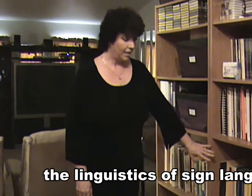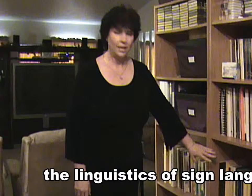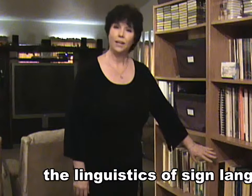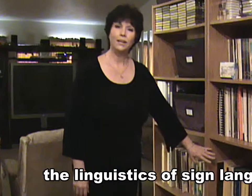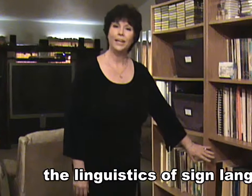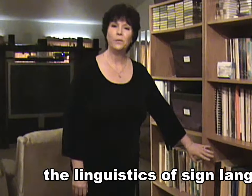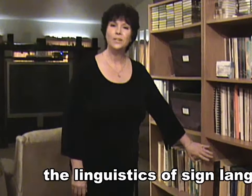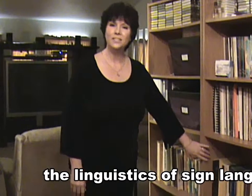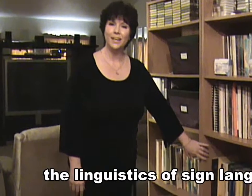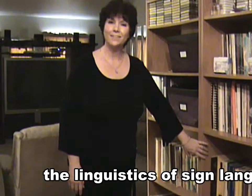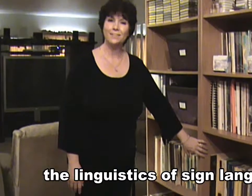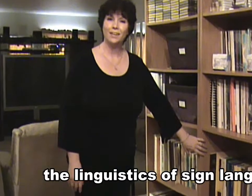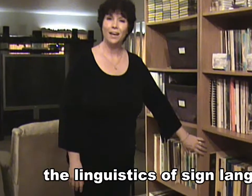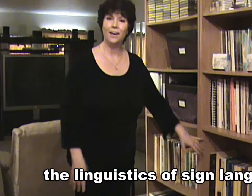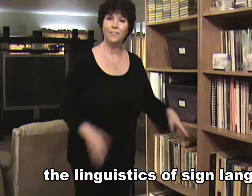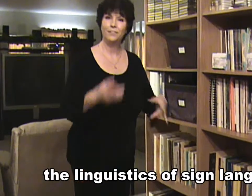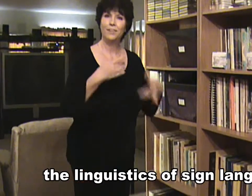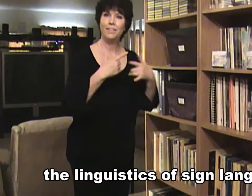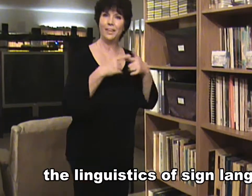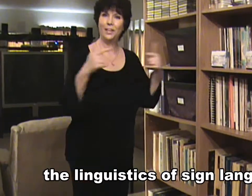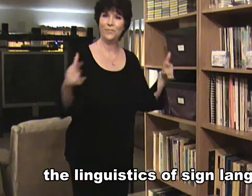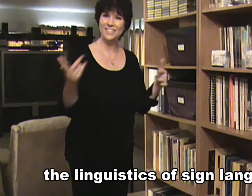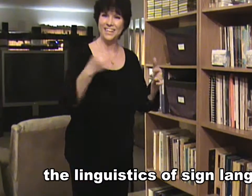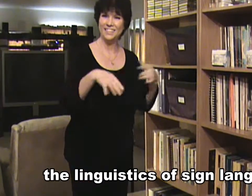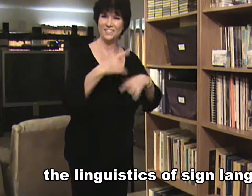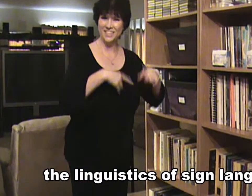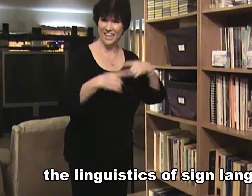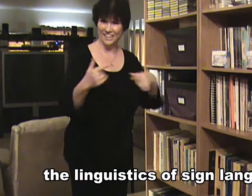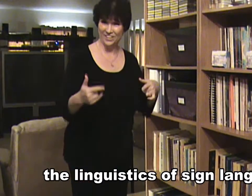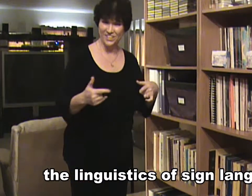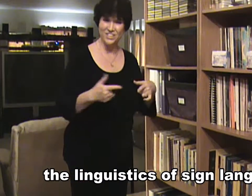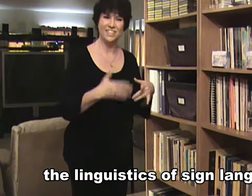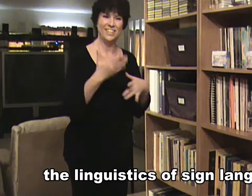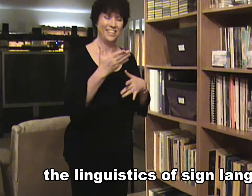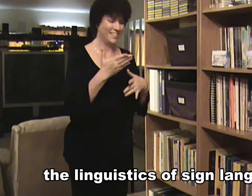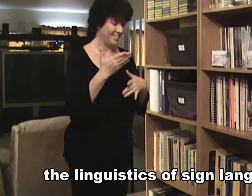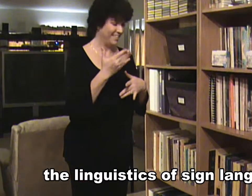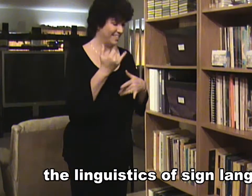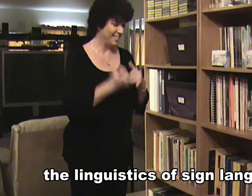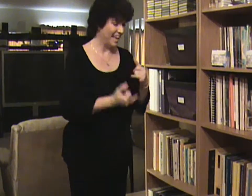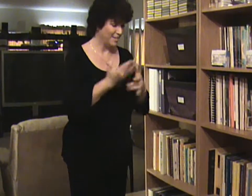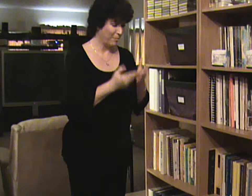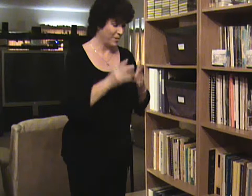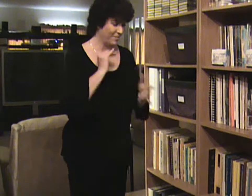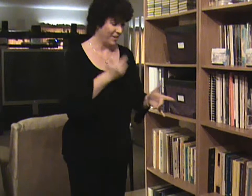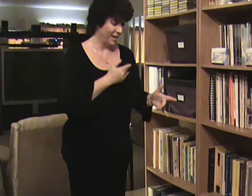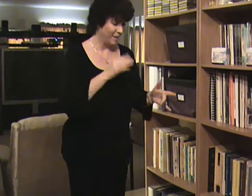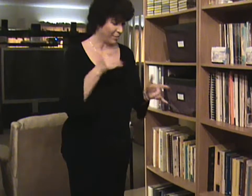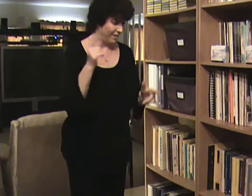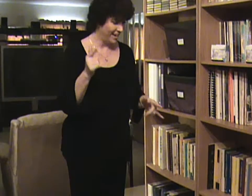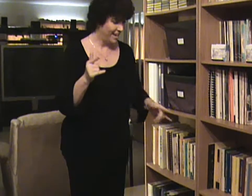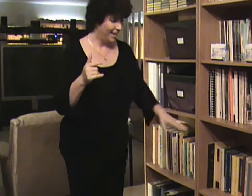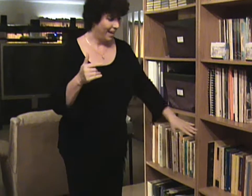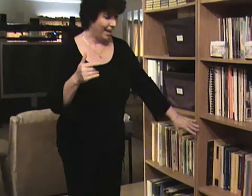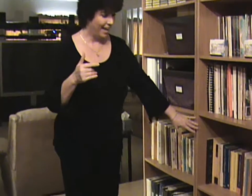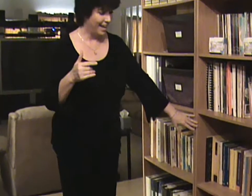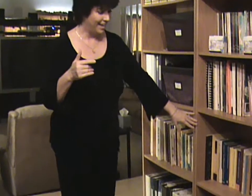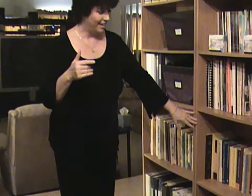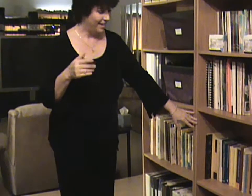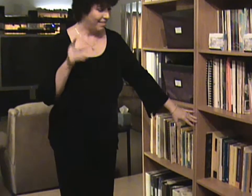the linguistics of sign language is in this last part of our library, and